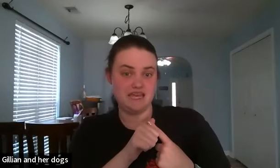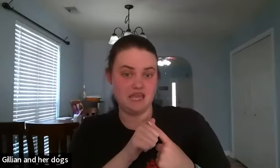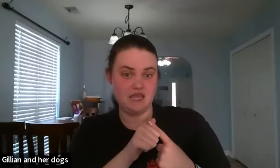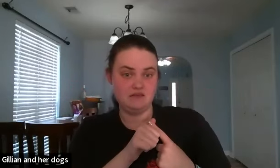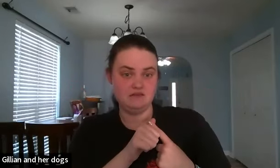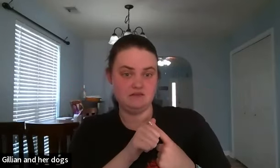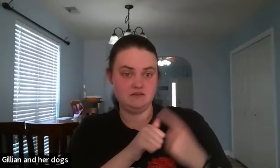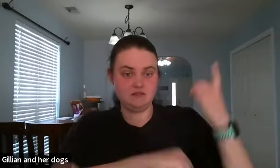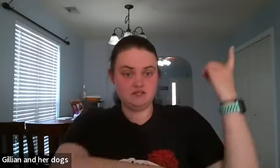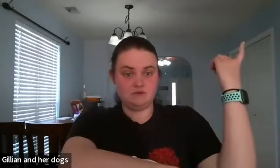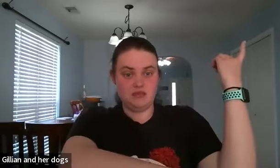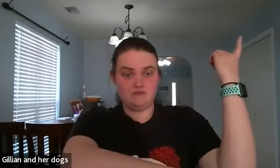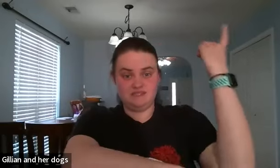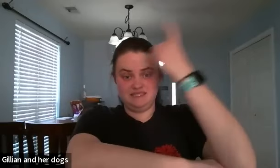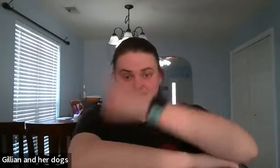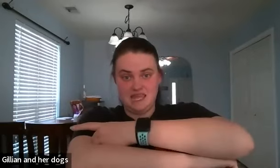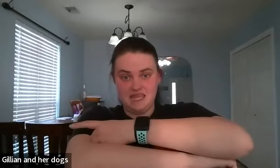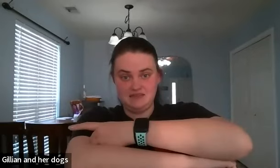day. So we have day.